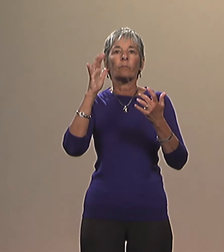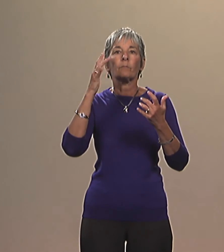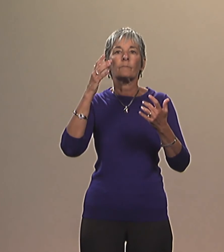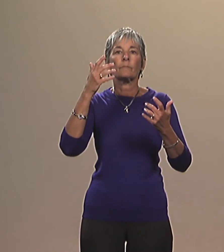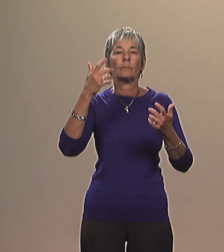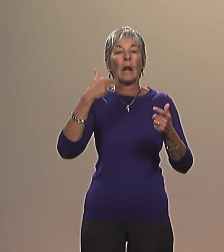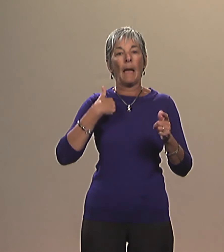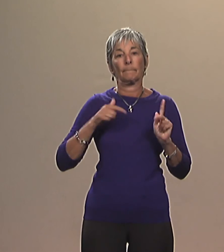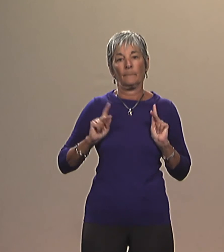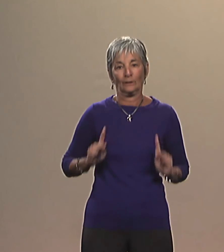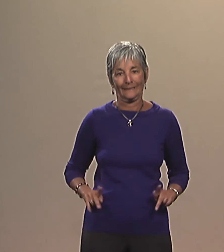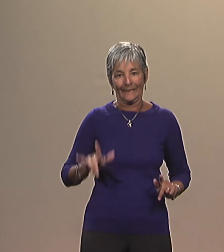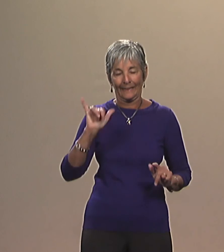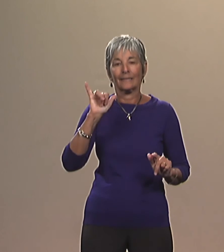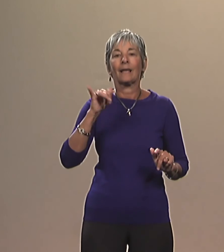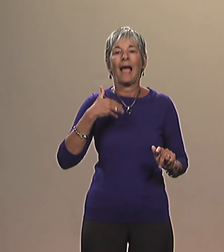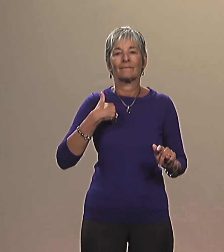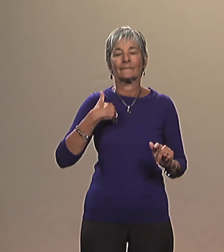I personally have mixed feelings.